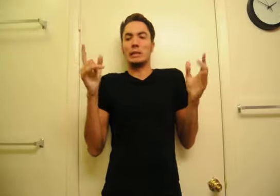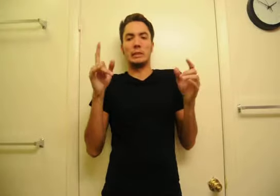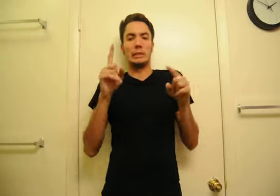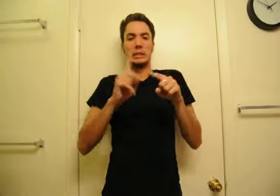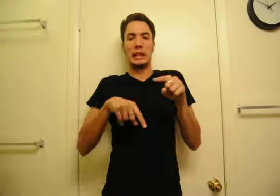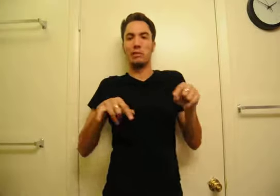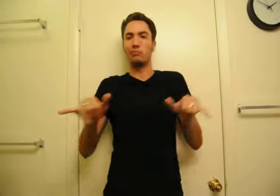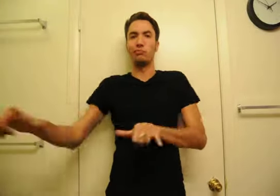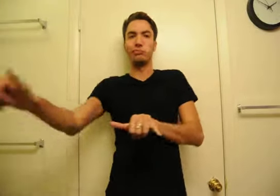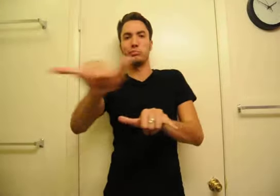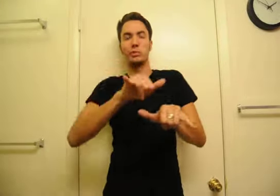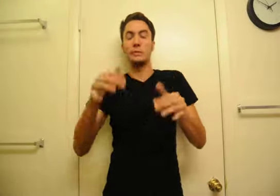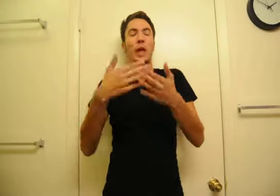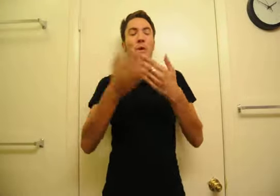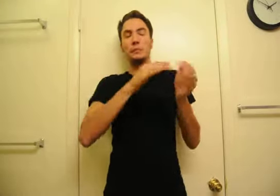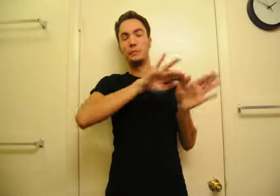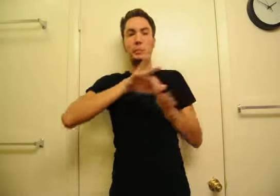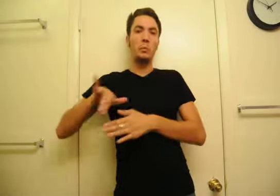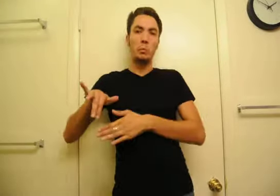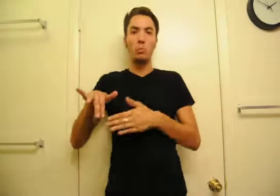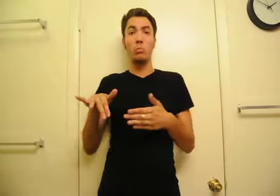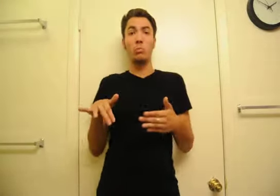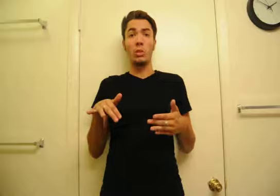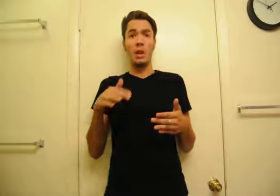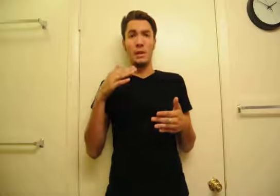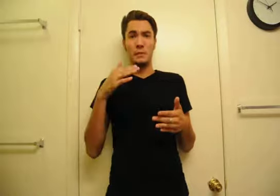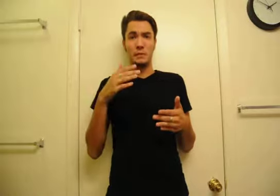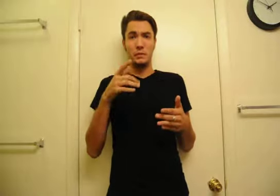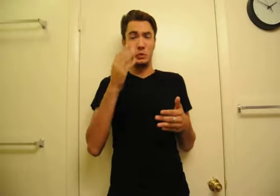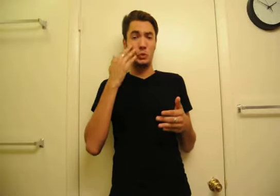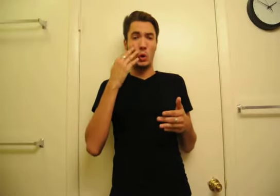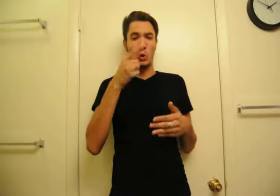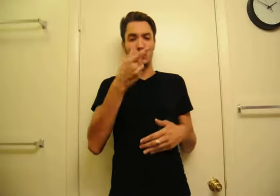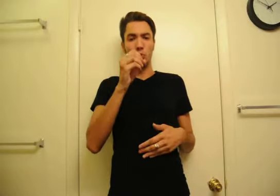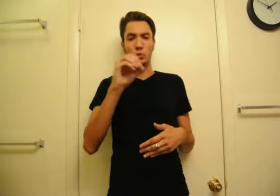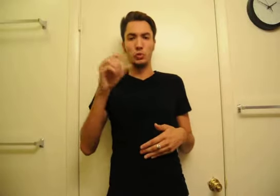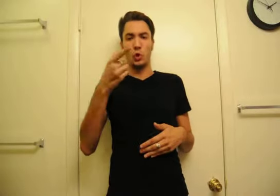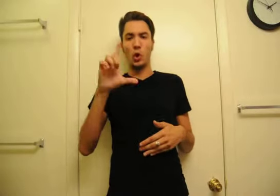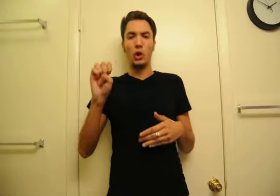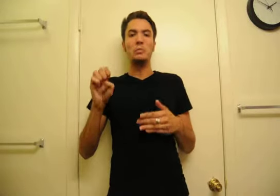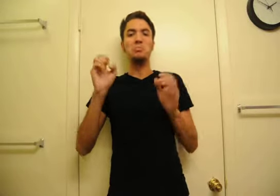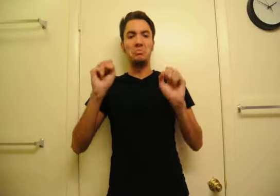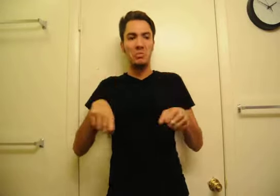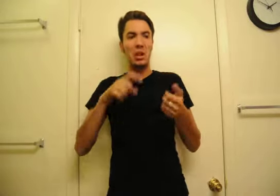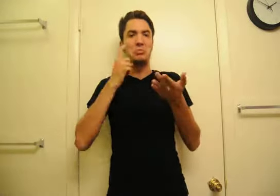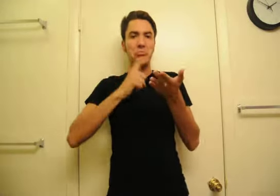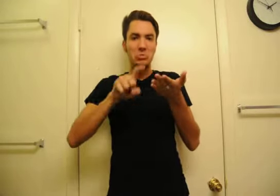web page, but it is also a dictionary. You type the word define, and then the word you want to know. You don't even have to click anything. There's the definition as